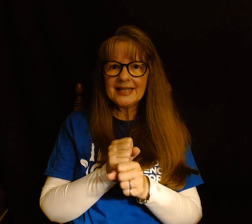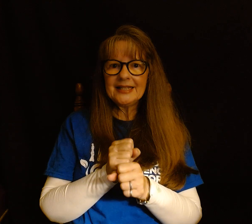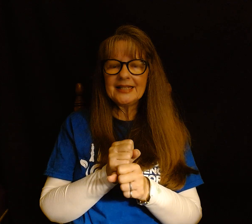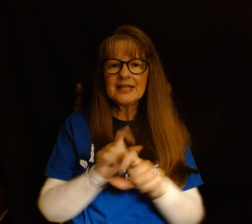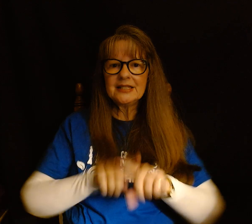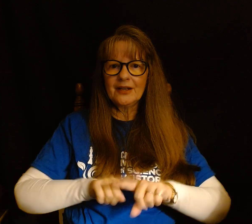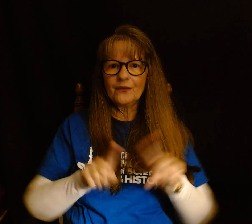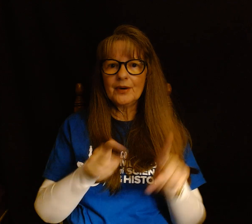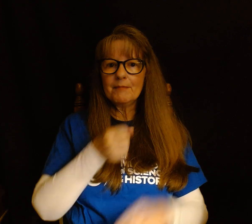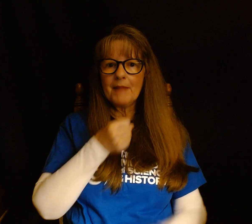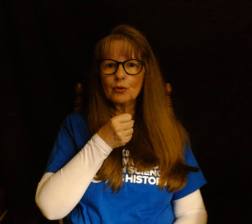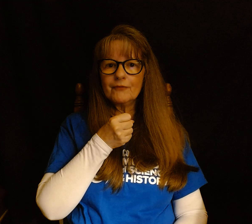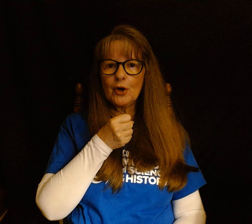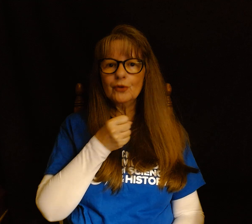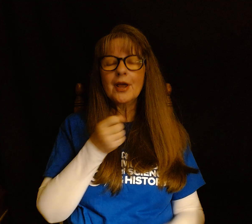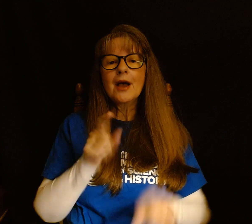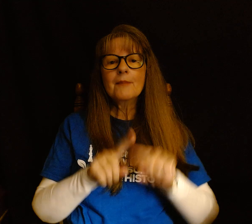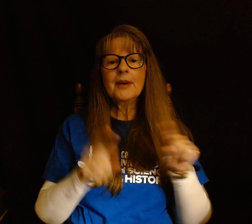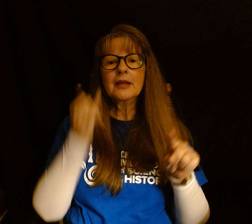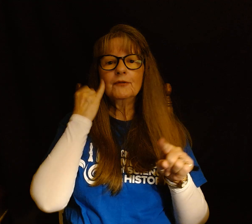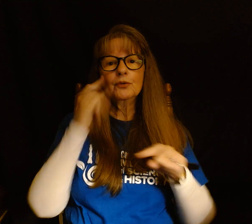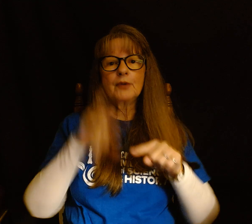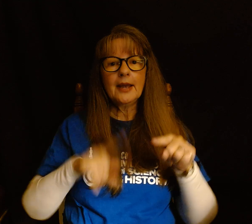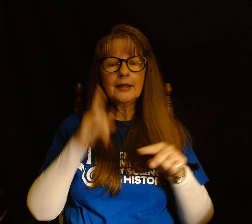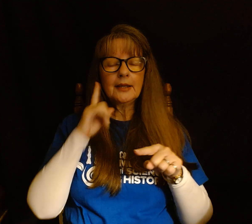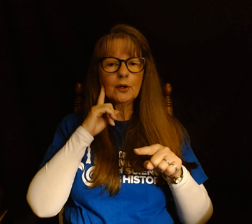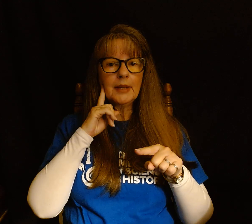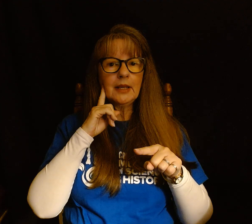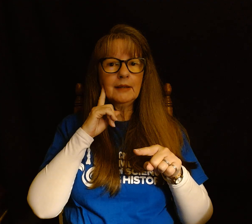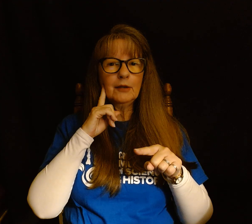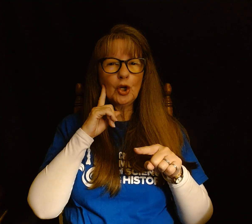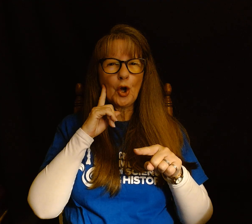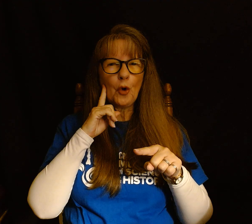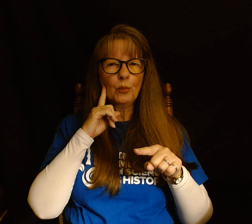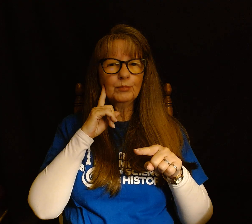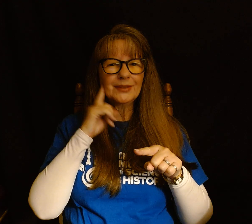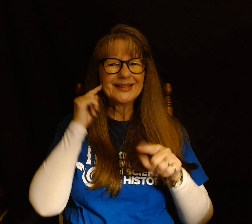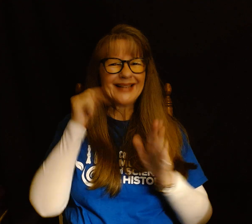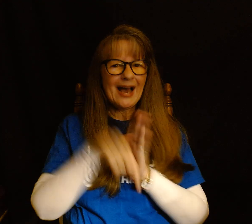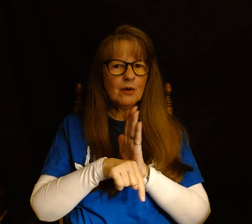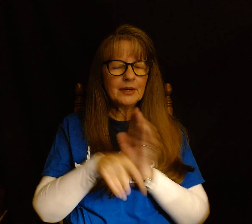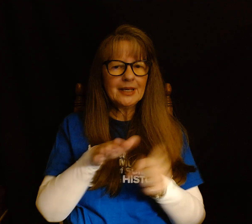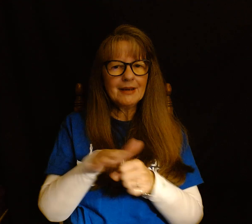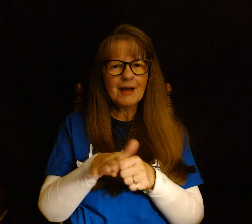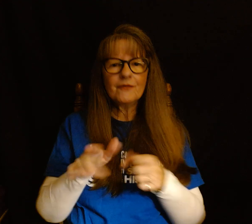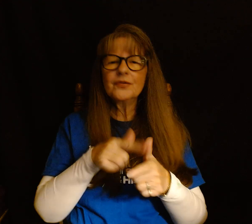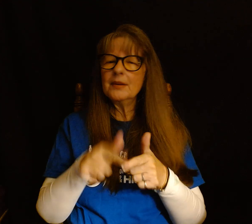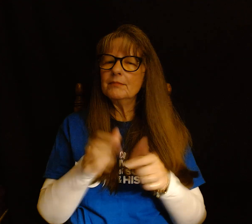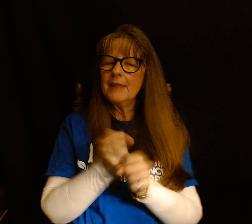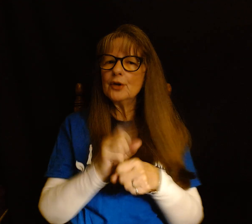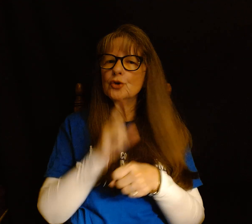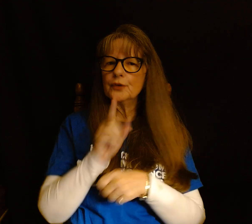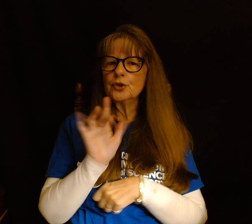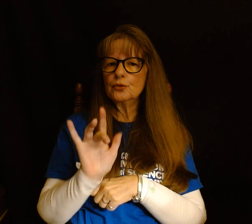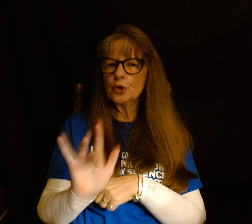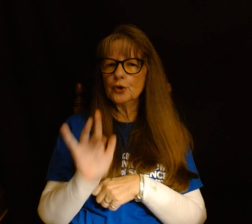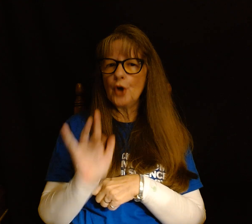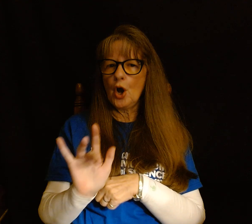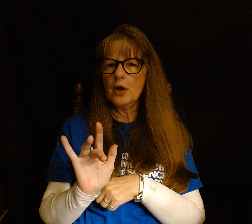a different microphone, but if you can't hear me, loud enough, then make sure that you turn on